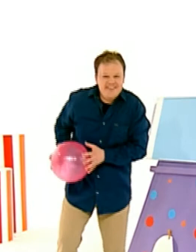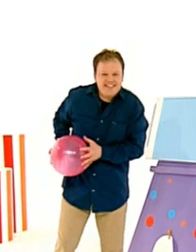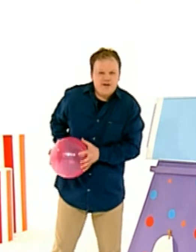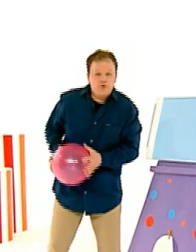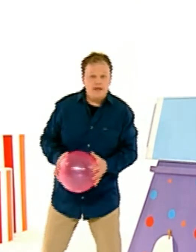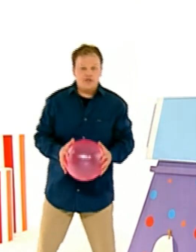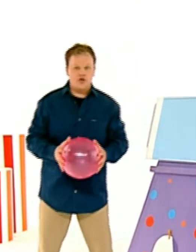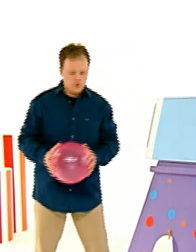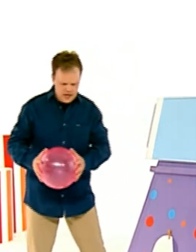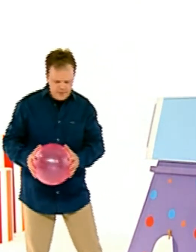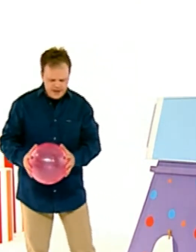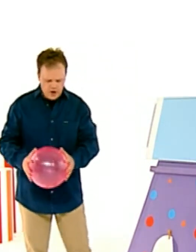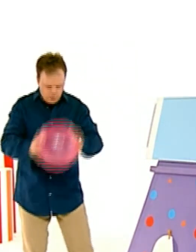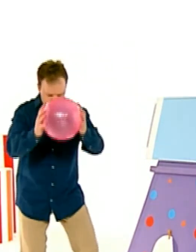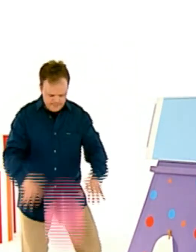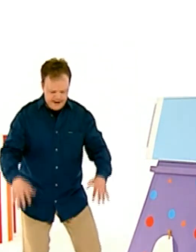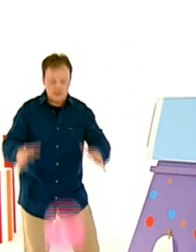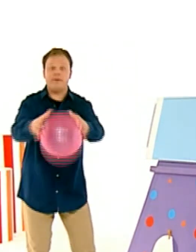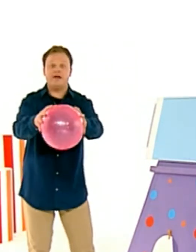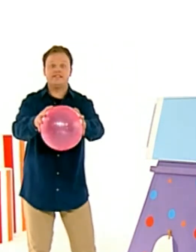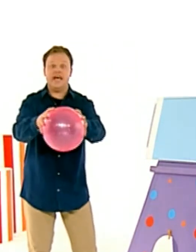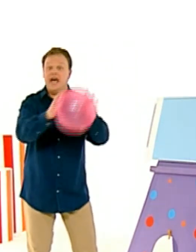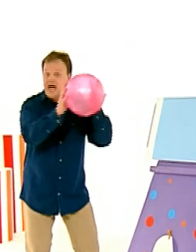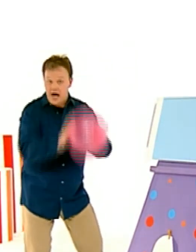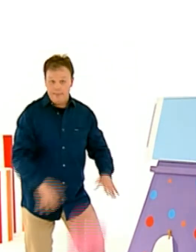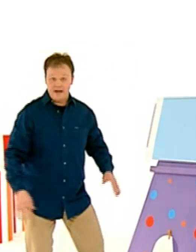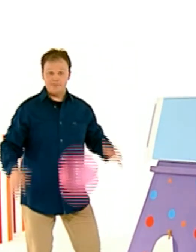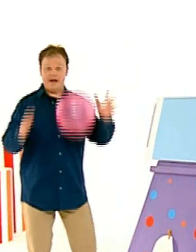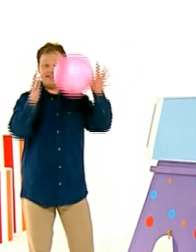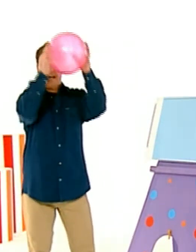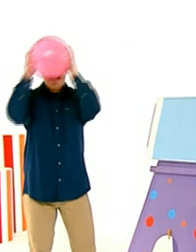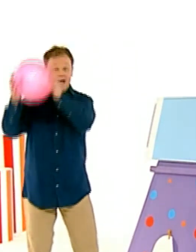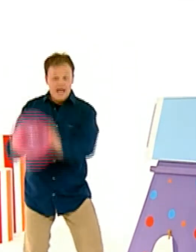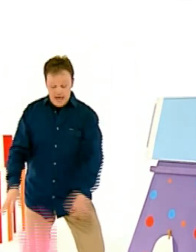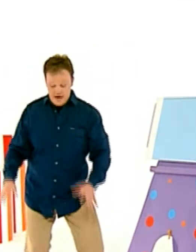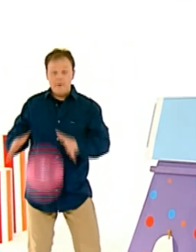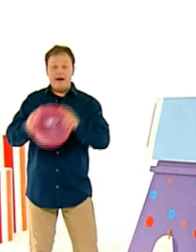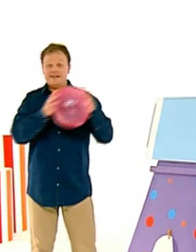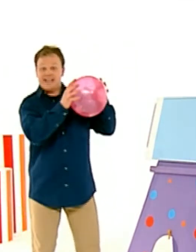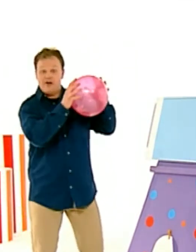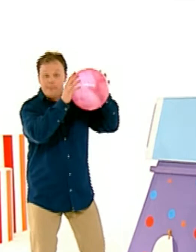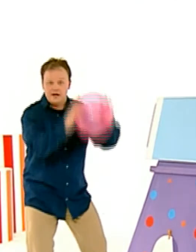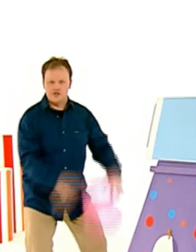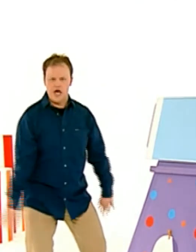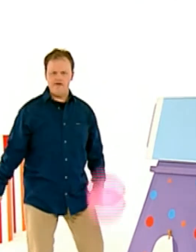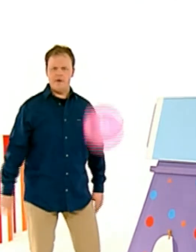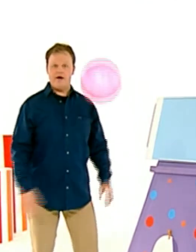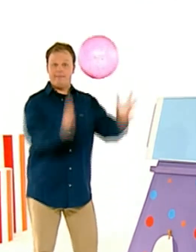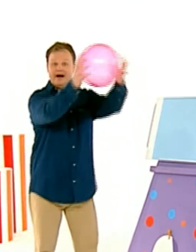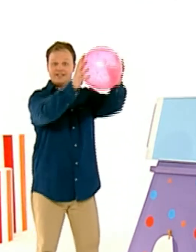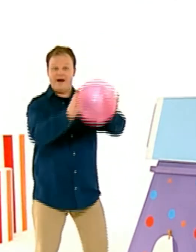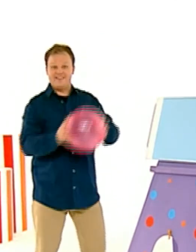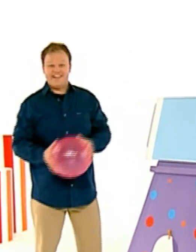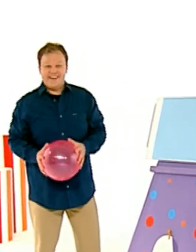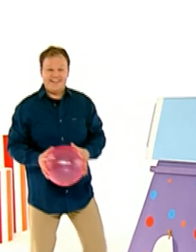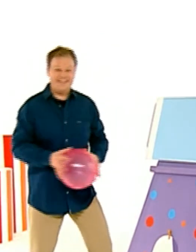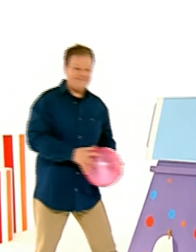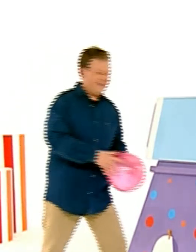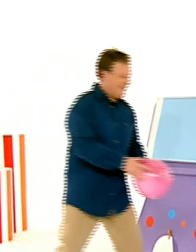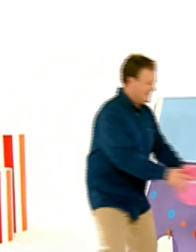do it too? Here we go. With a bounce, bounce here, a bounce, bounce there. Here a bounce, there a bounce, everywhere a bounce, bounce. Look at me and